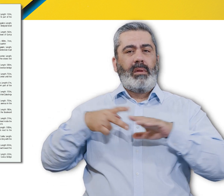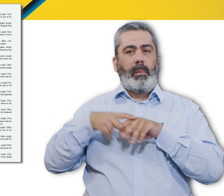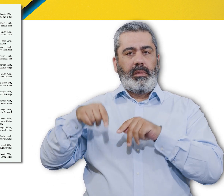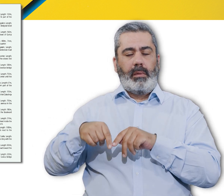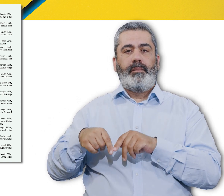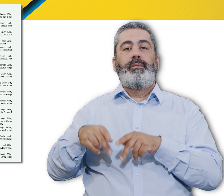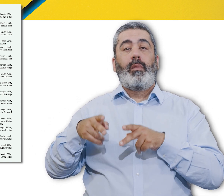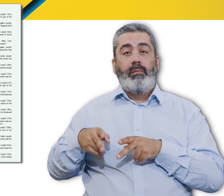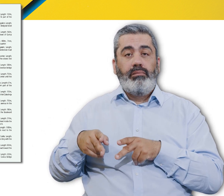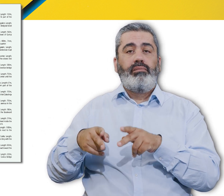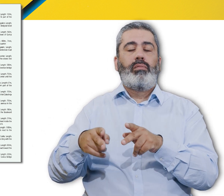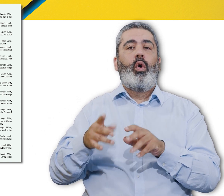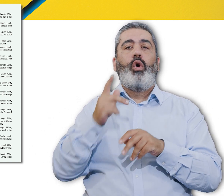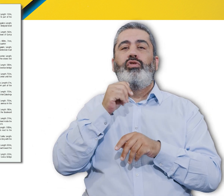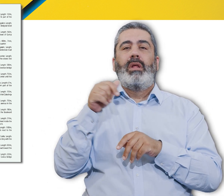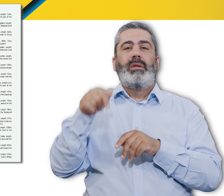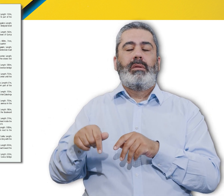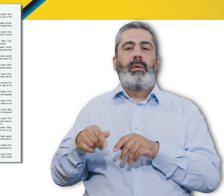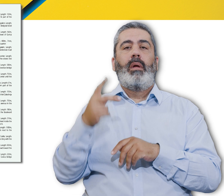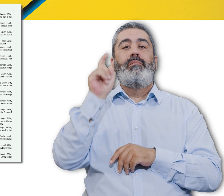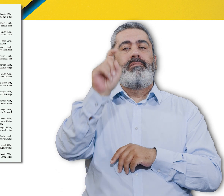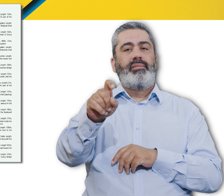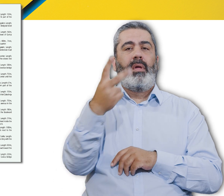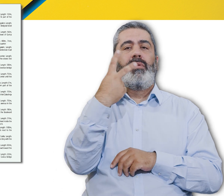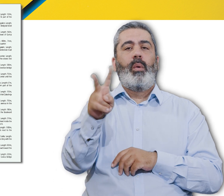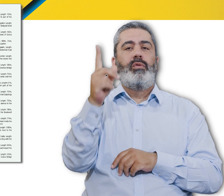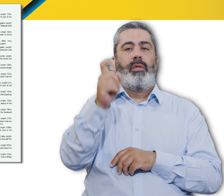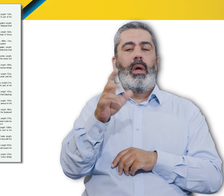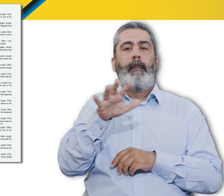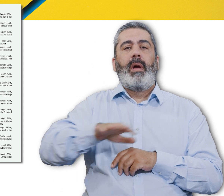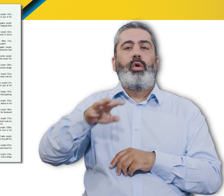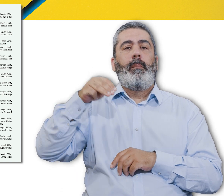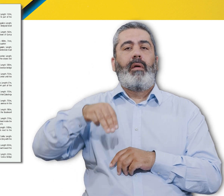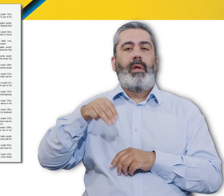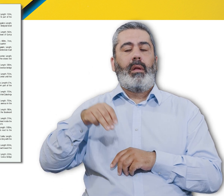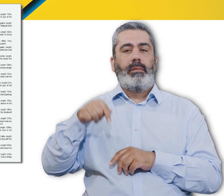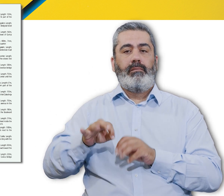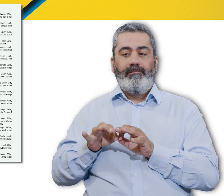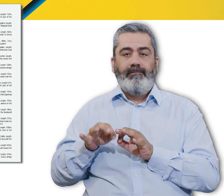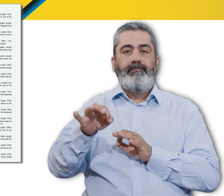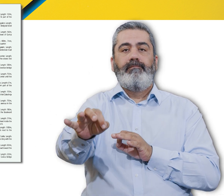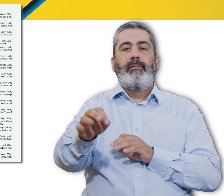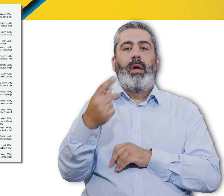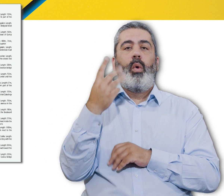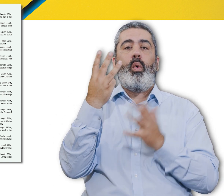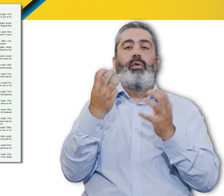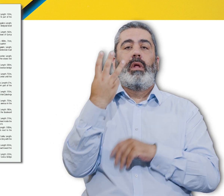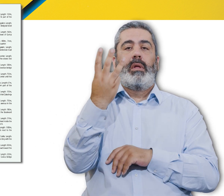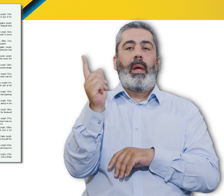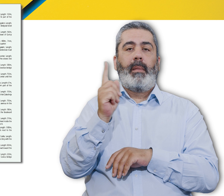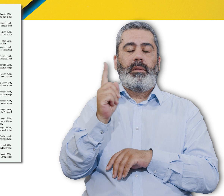m, 2 min, elevation, 16 m. Pedestrian Street in buffer zone, connect Mihail Komano